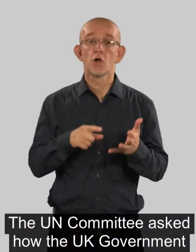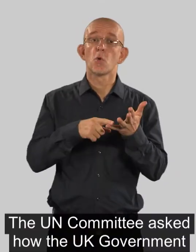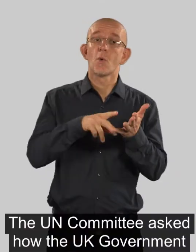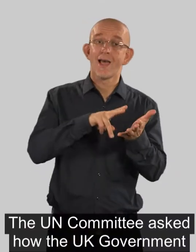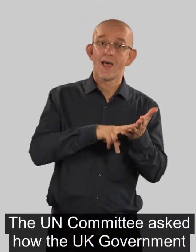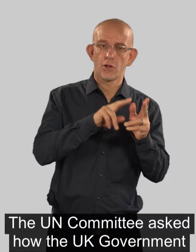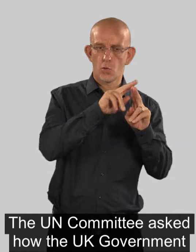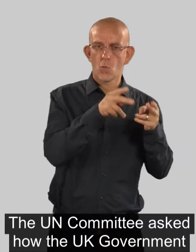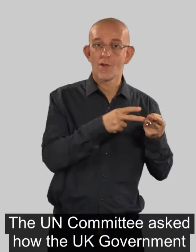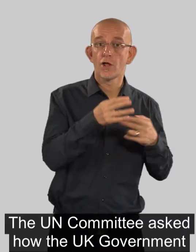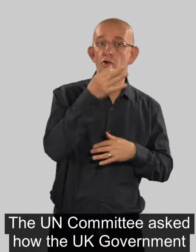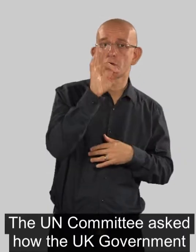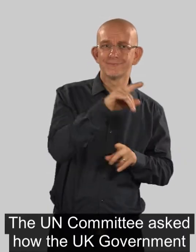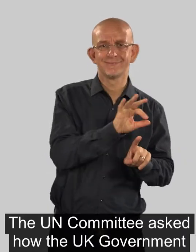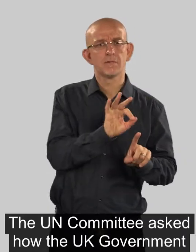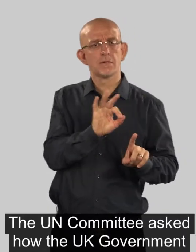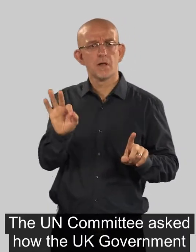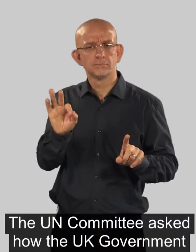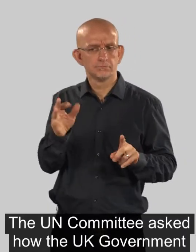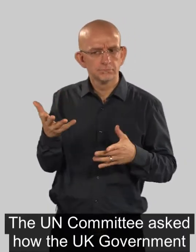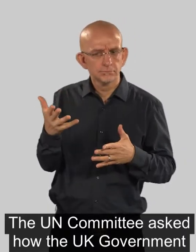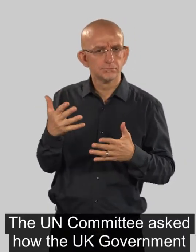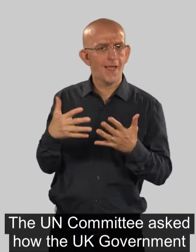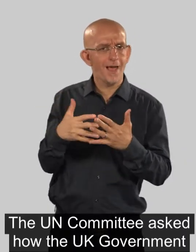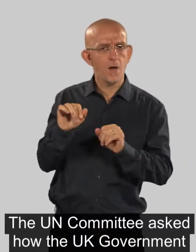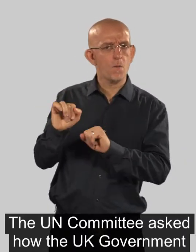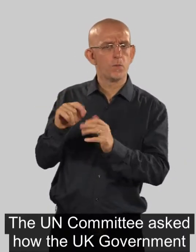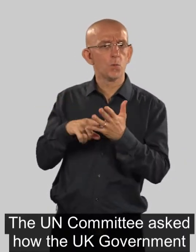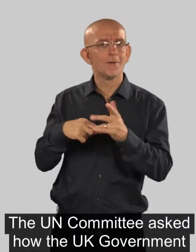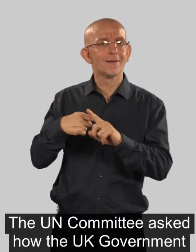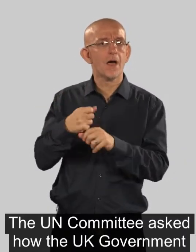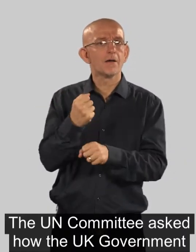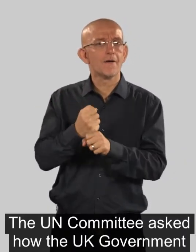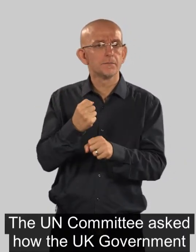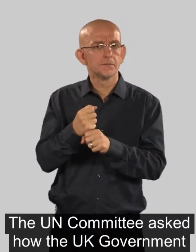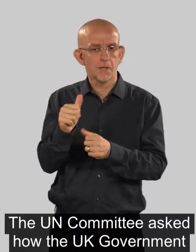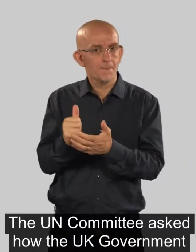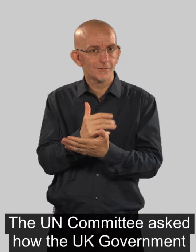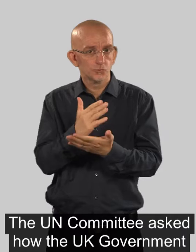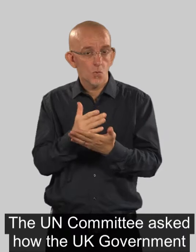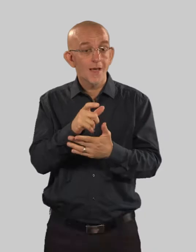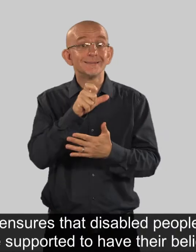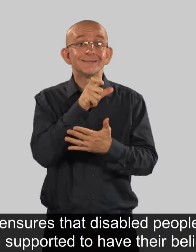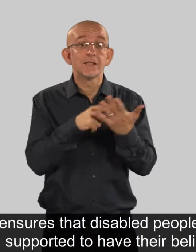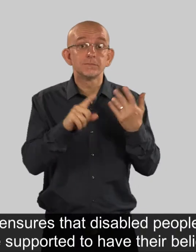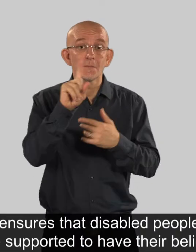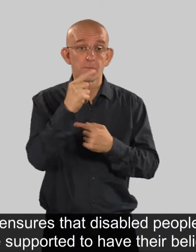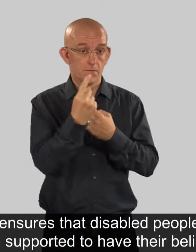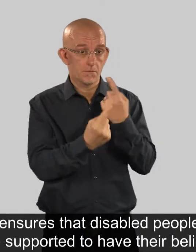The UN Committee asked how the UK government ensures that disabled people